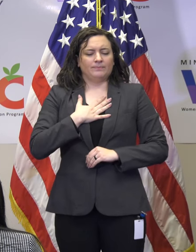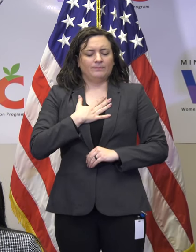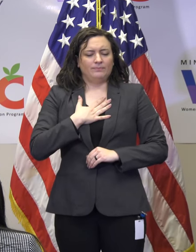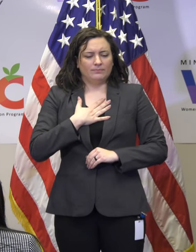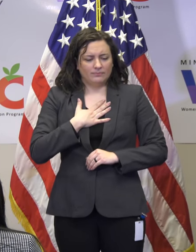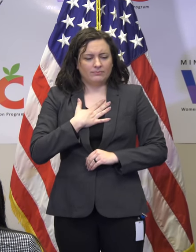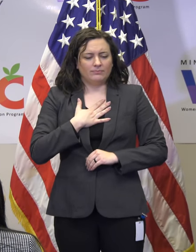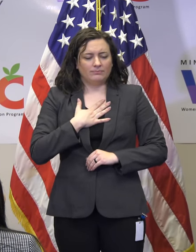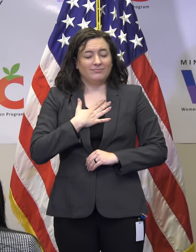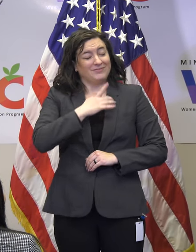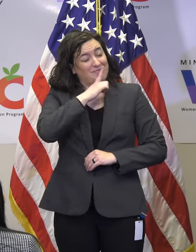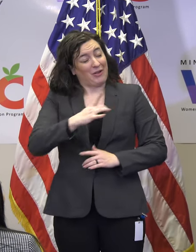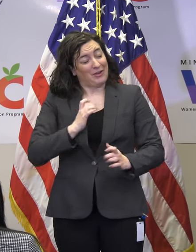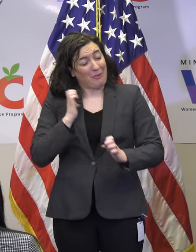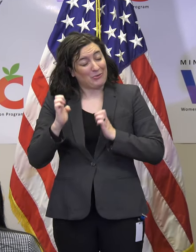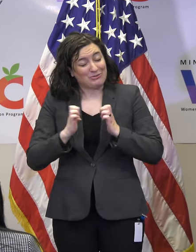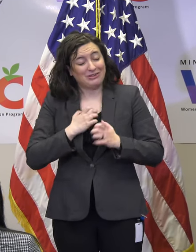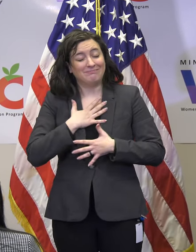It's emotional.